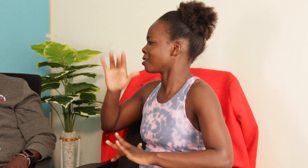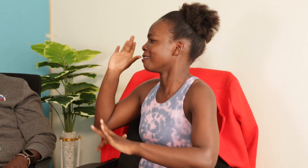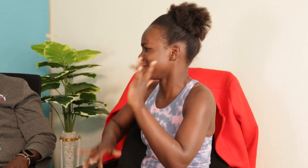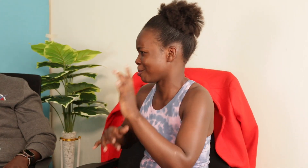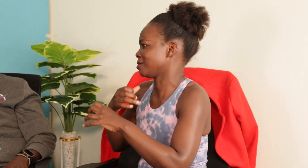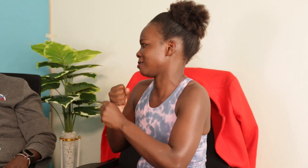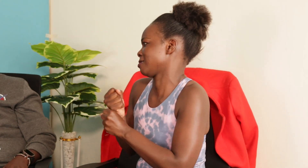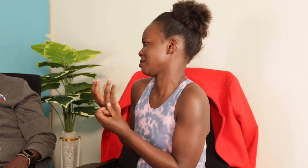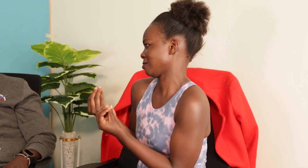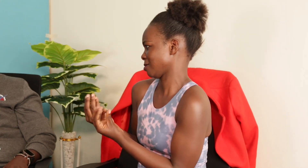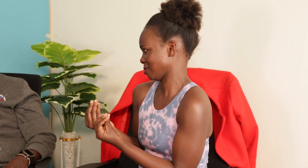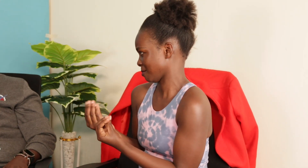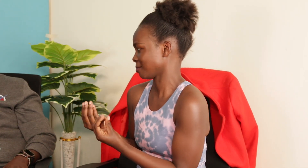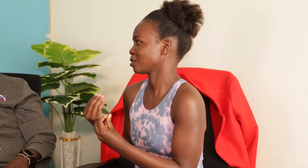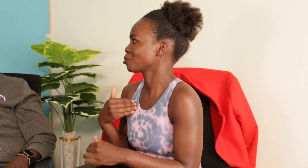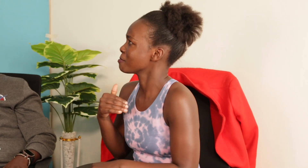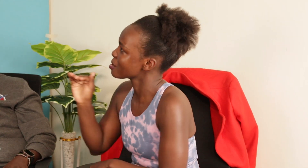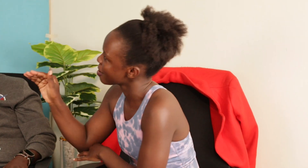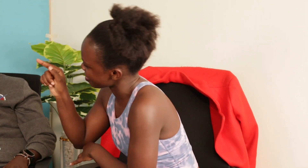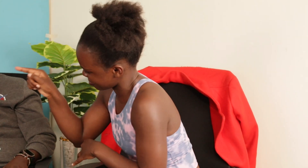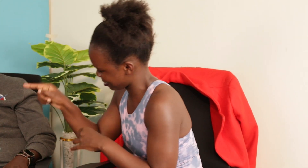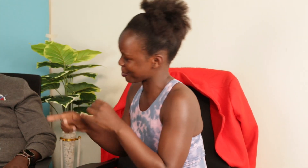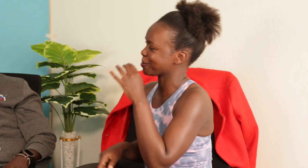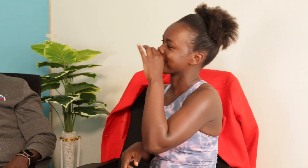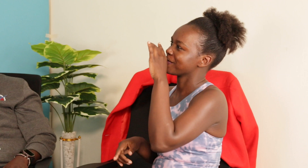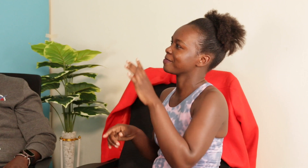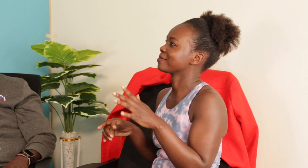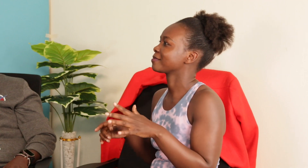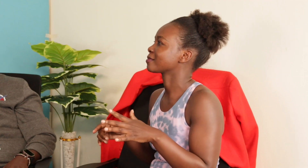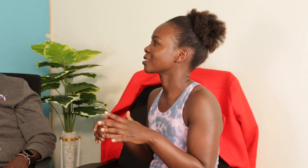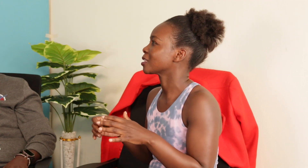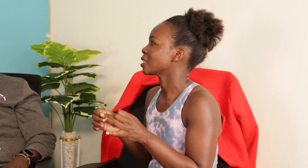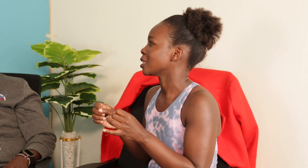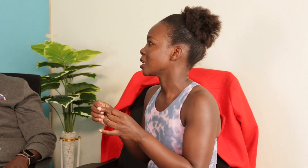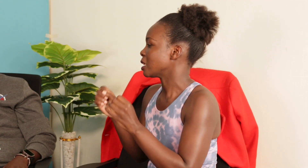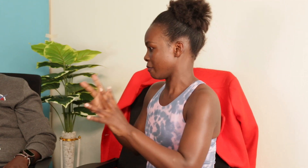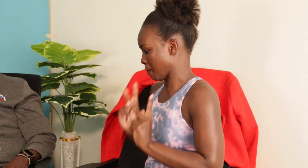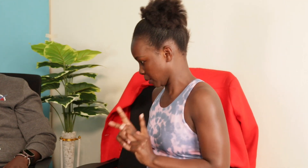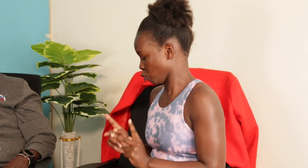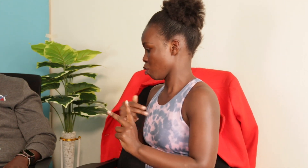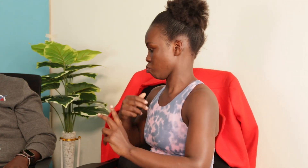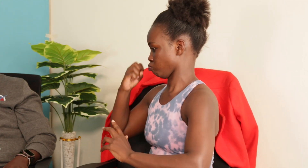due to lack of confidence. And this one can be resolved very easily.